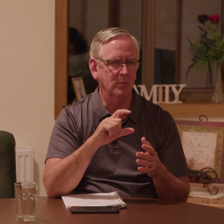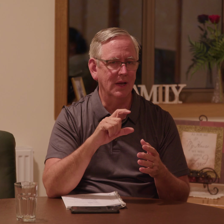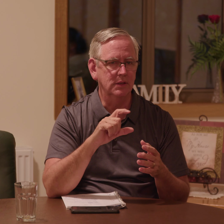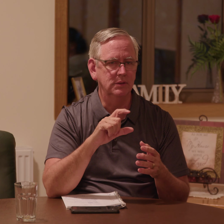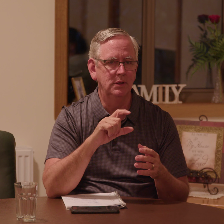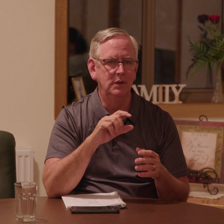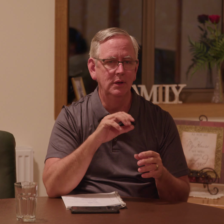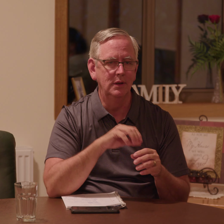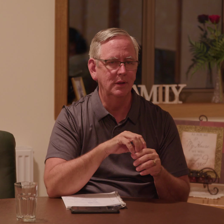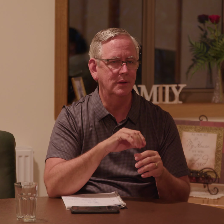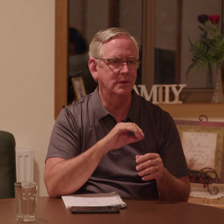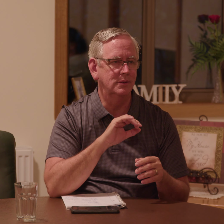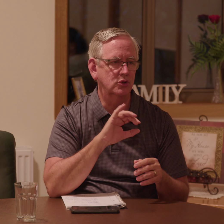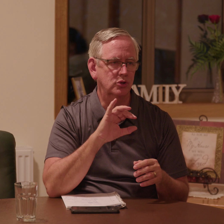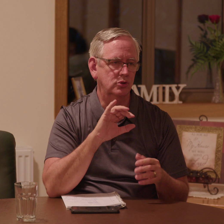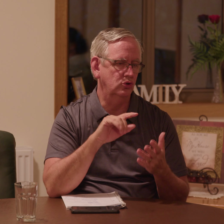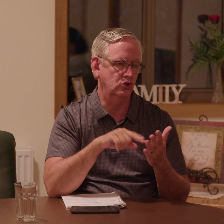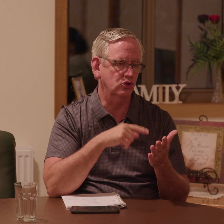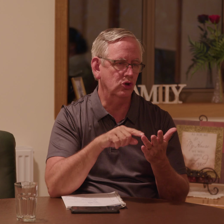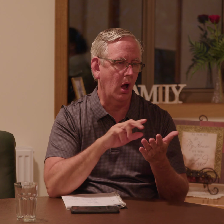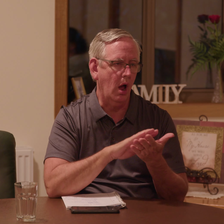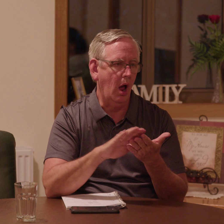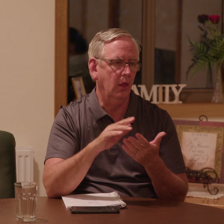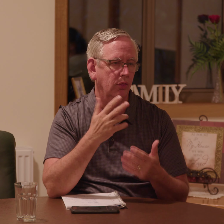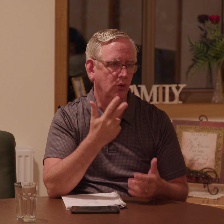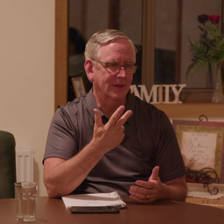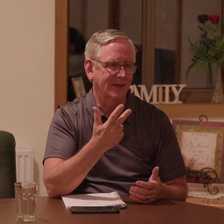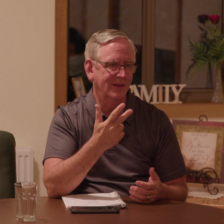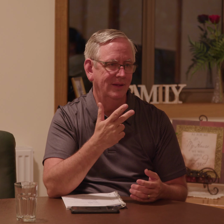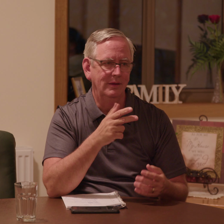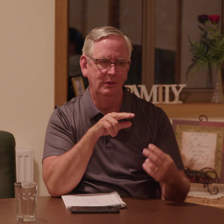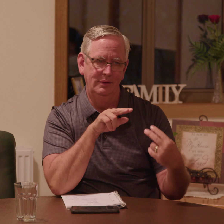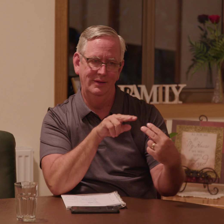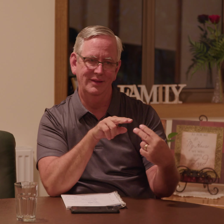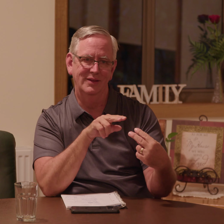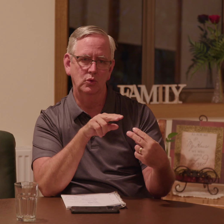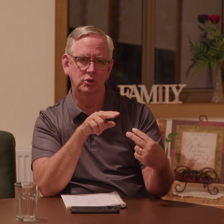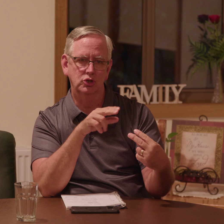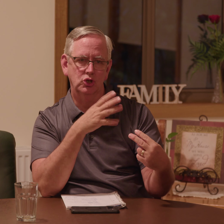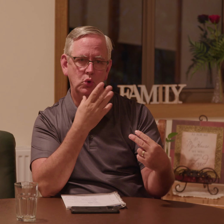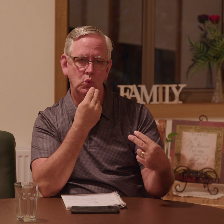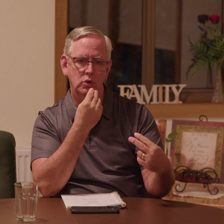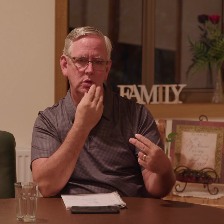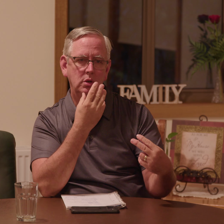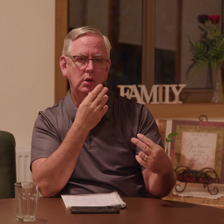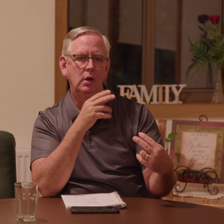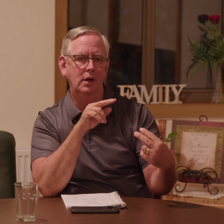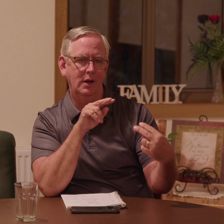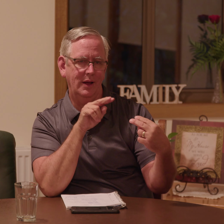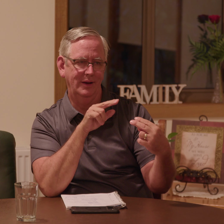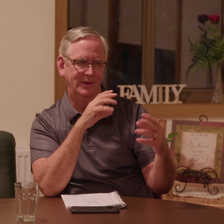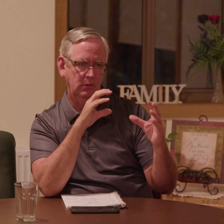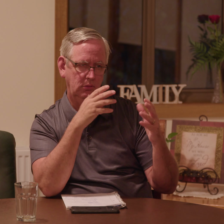When Jesus talked with Nicodemus in John chapter 3, Nicodemus was a Jewish